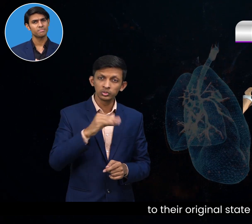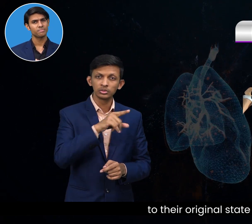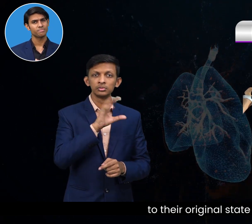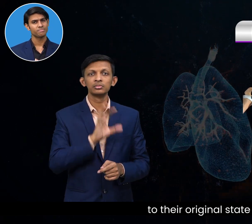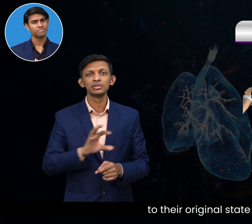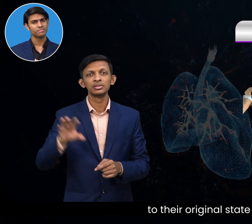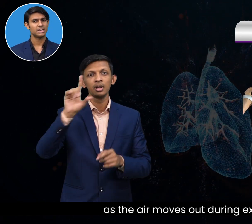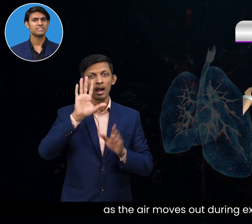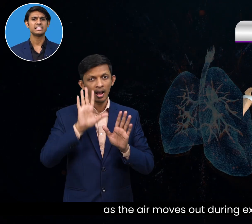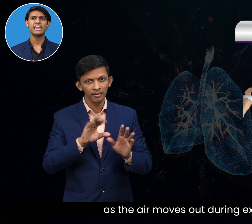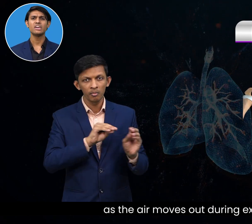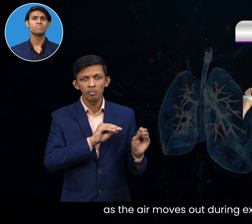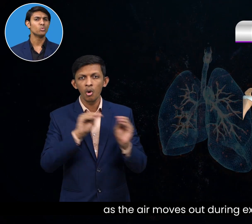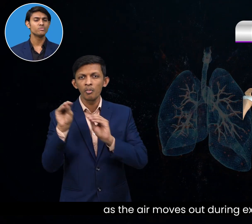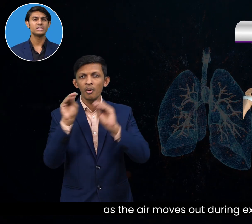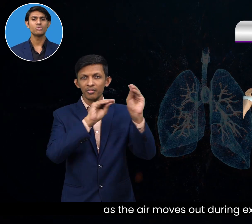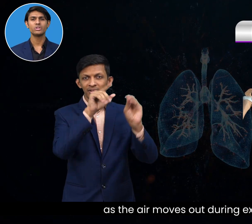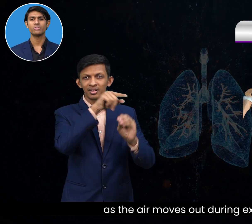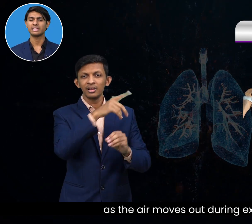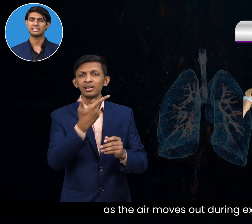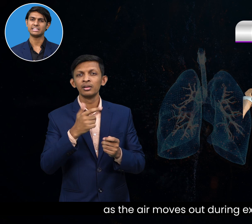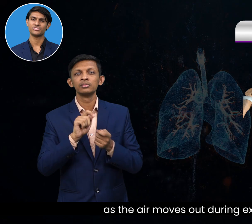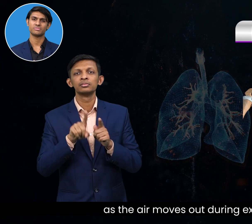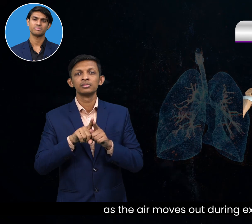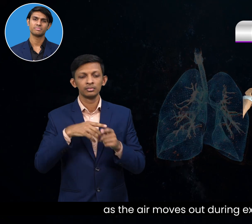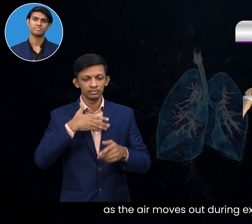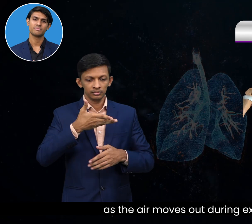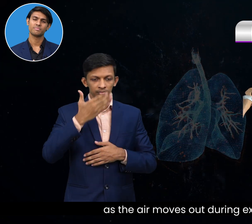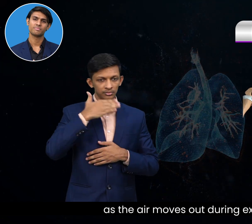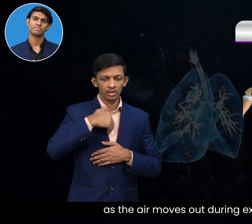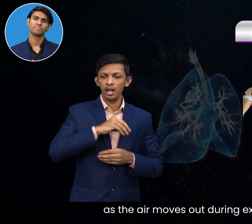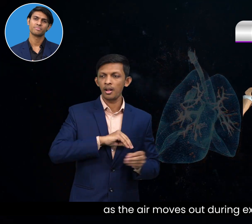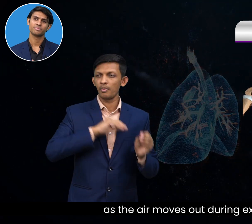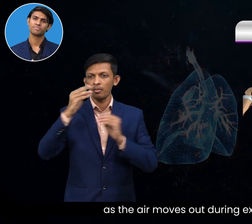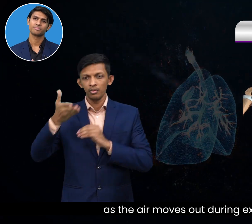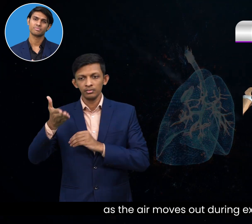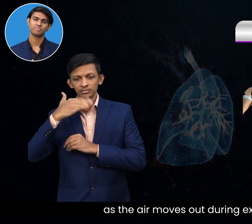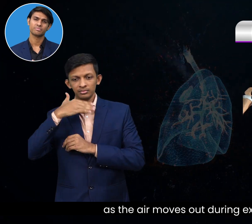state as the air moves out during exhalation.